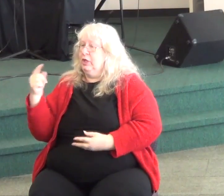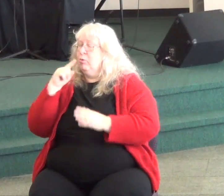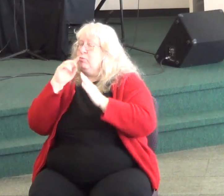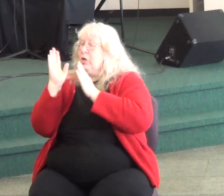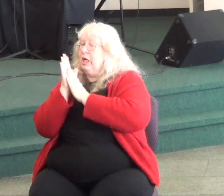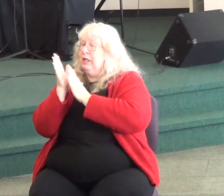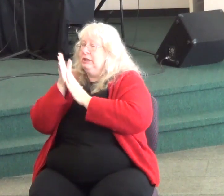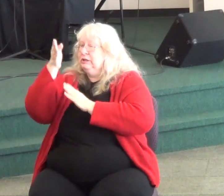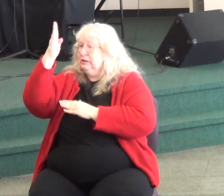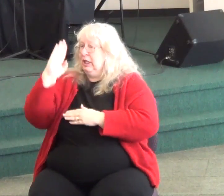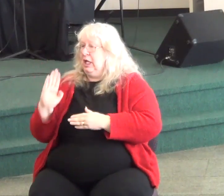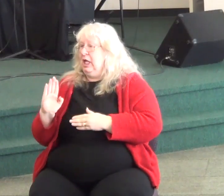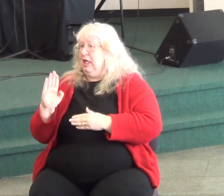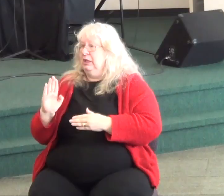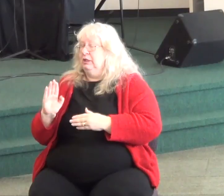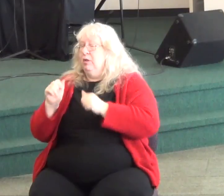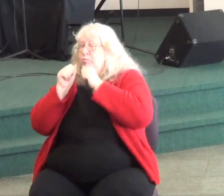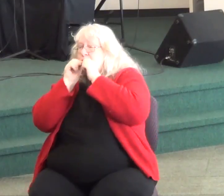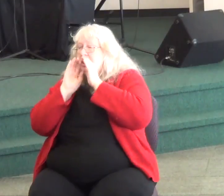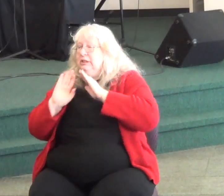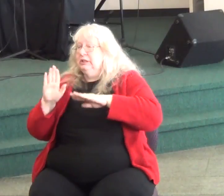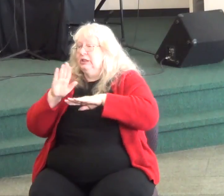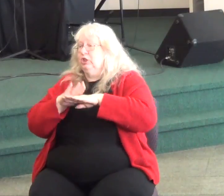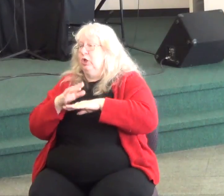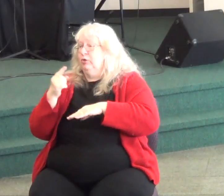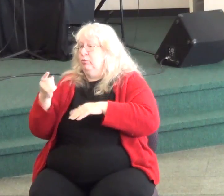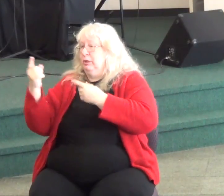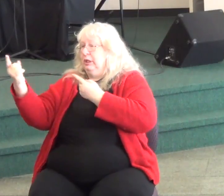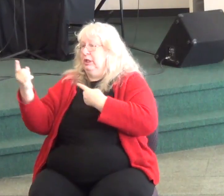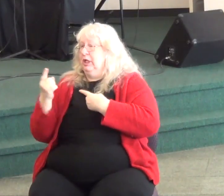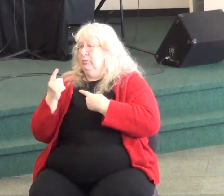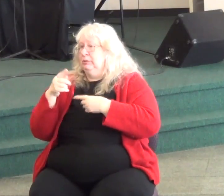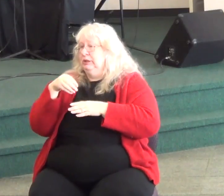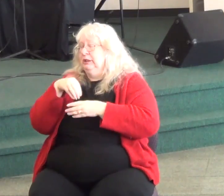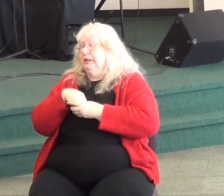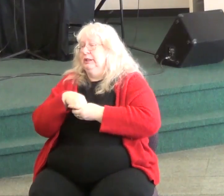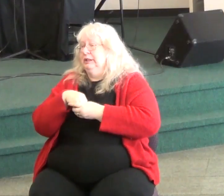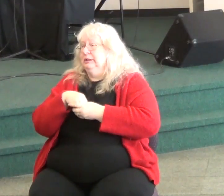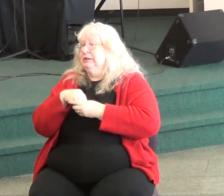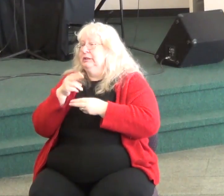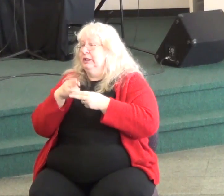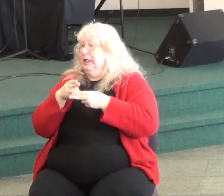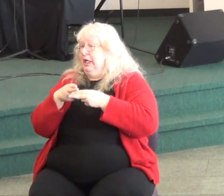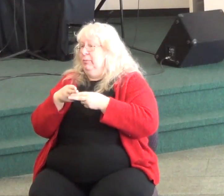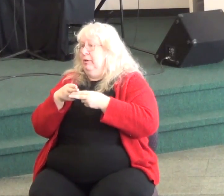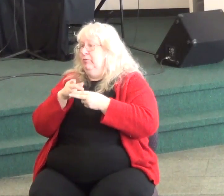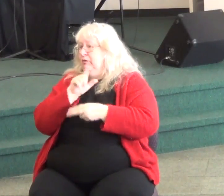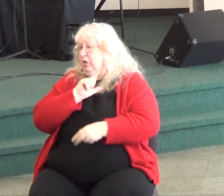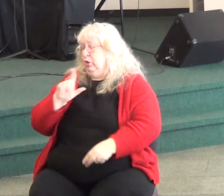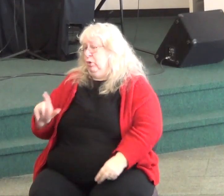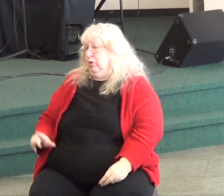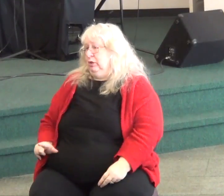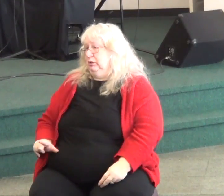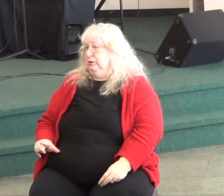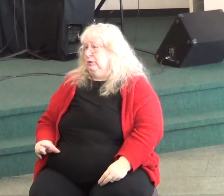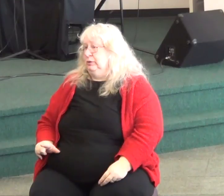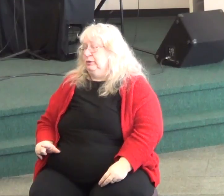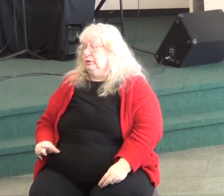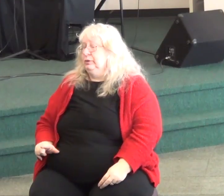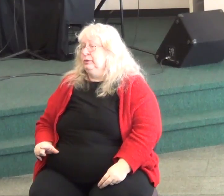comes in the name of the Lord. Hail to the King of Israel. That's part of our scripture we're going to read this morning. So